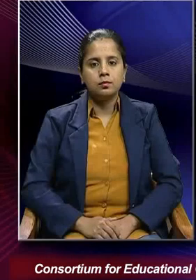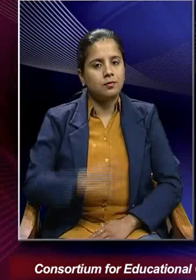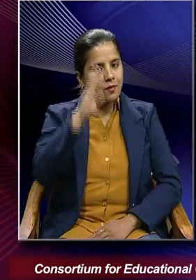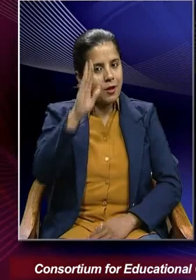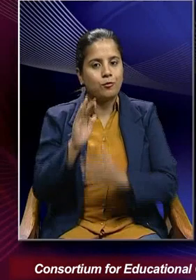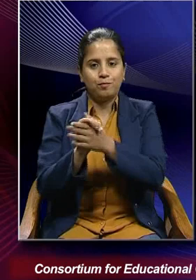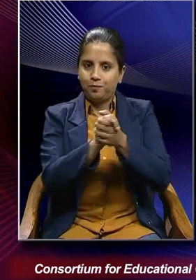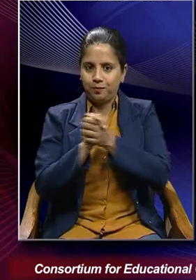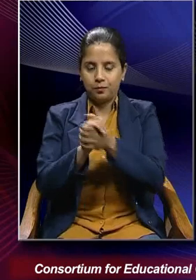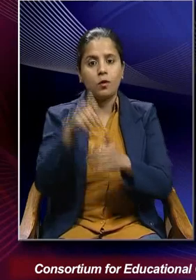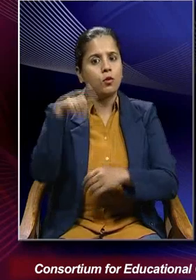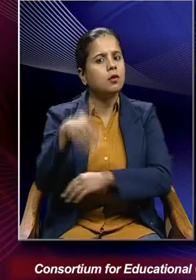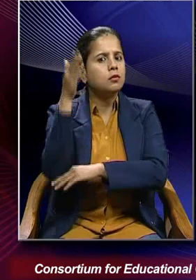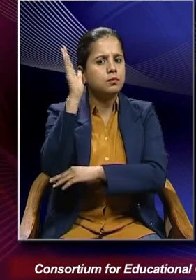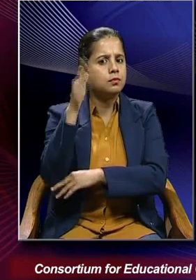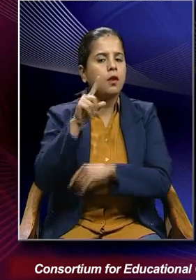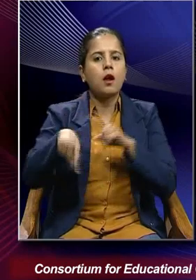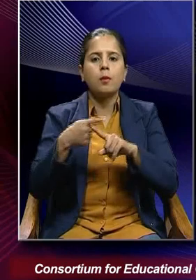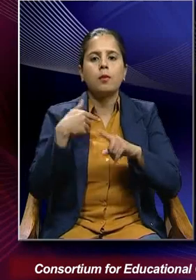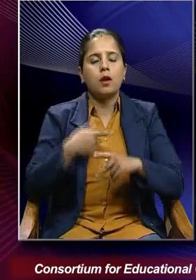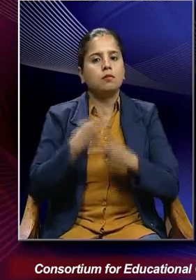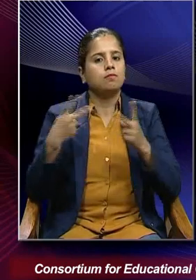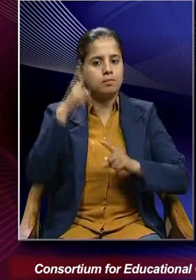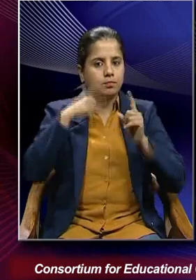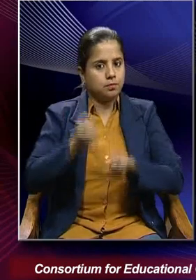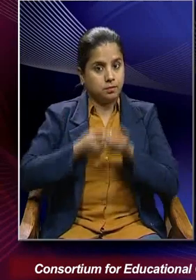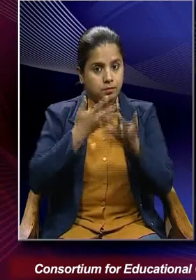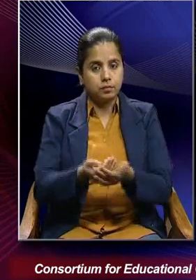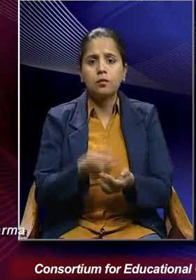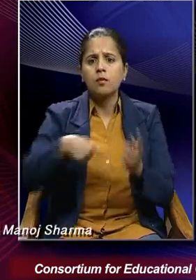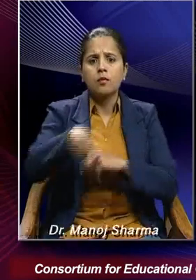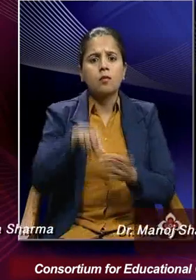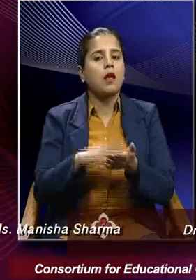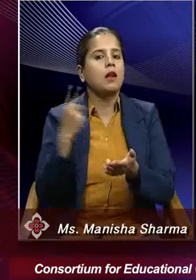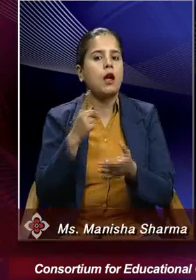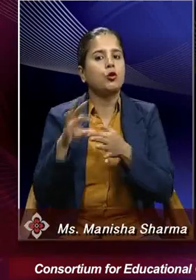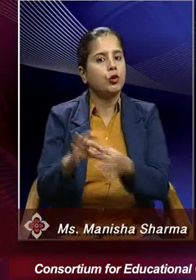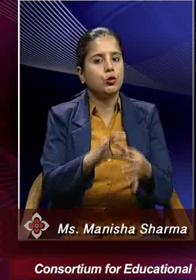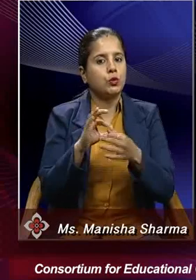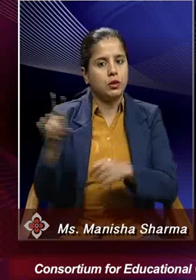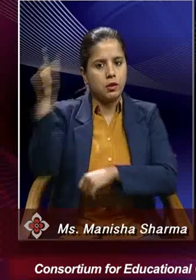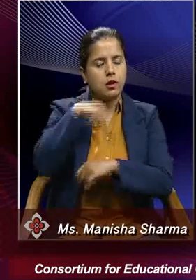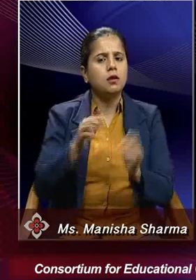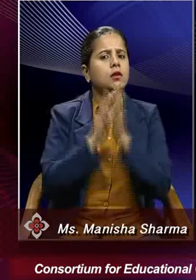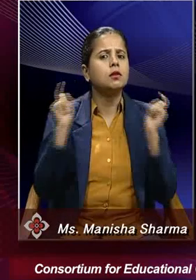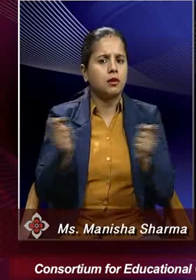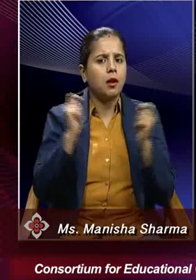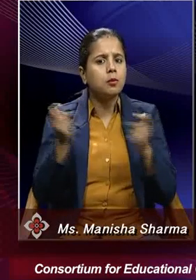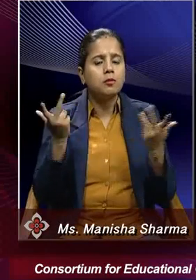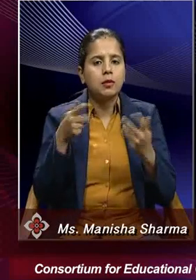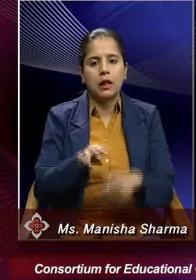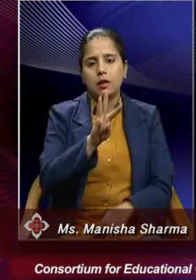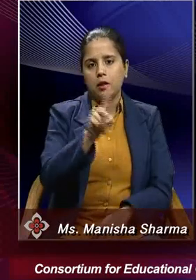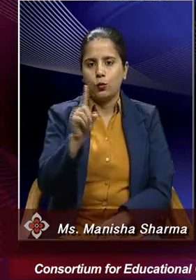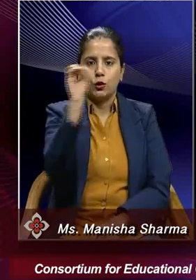Hello friends, today's lecture is symbolic expression and it is based on the National Unity Day, which is celebrated on